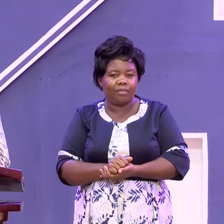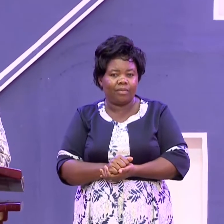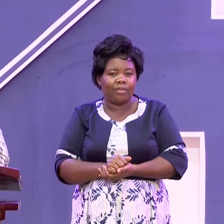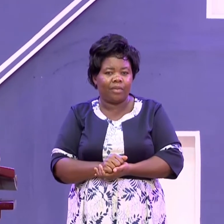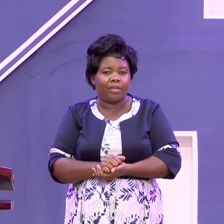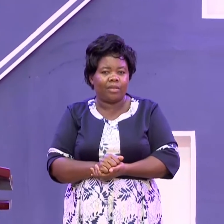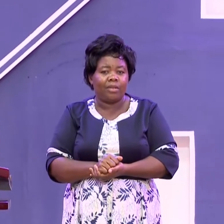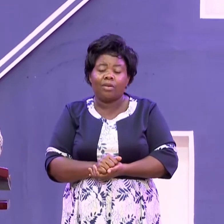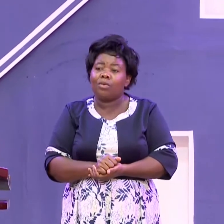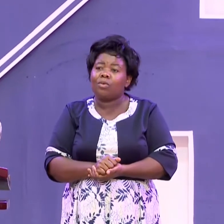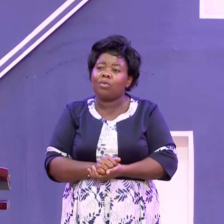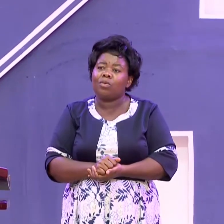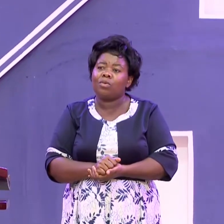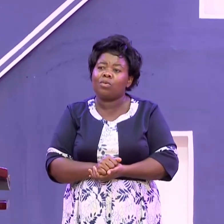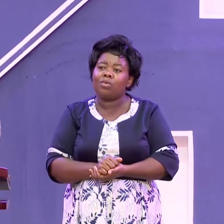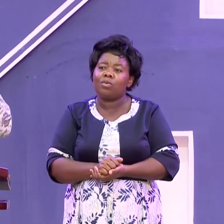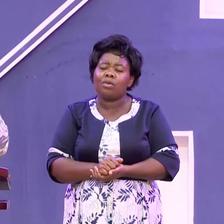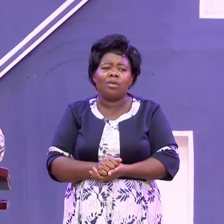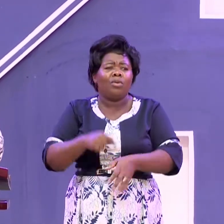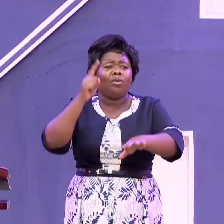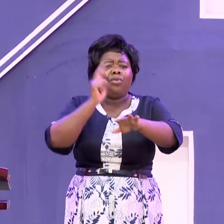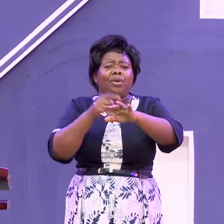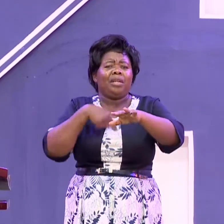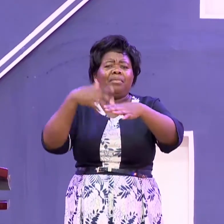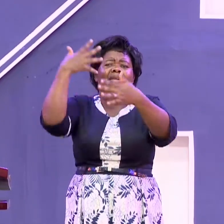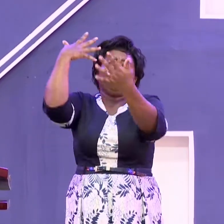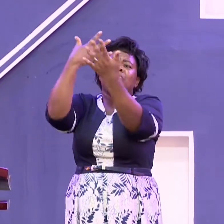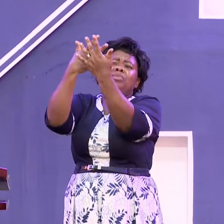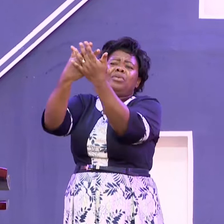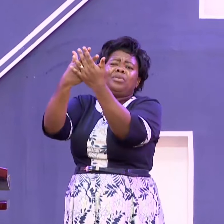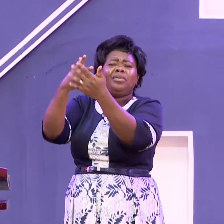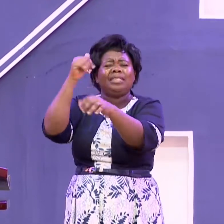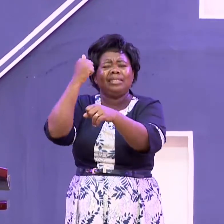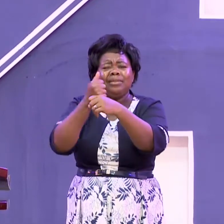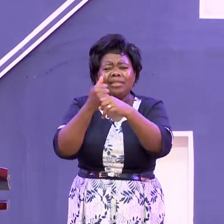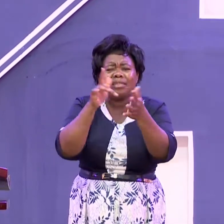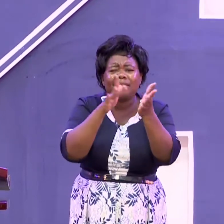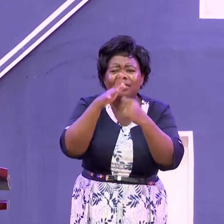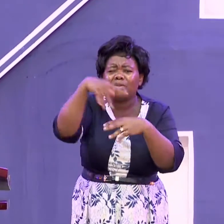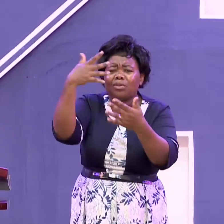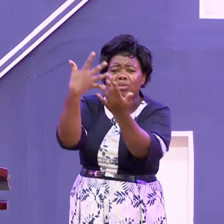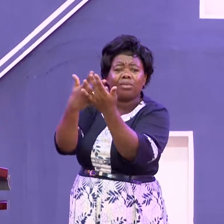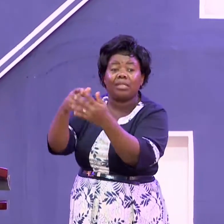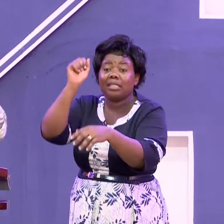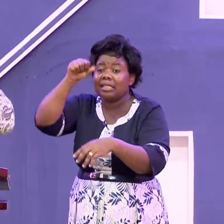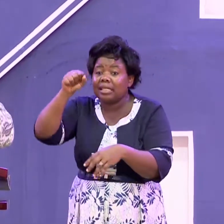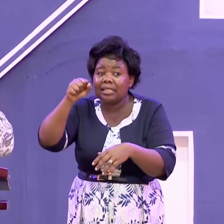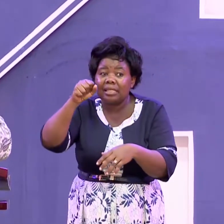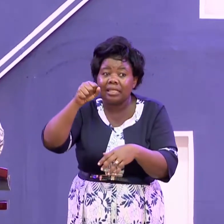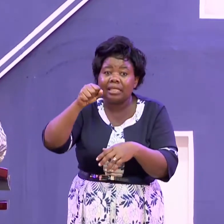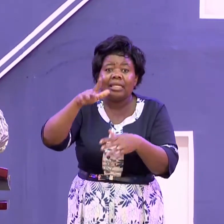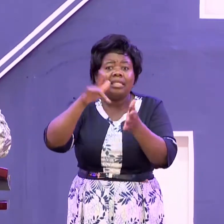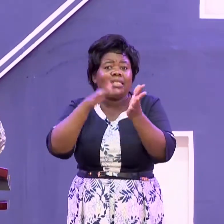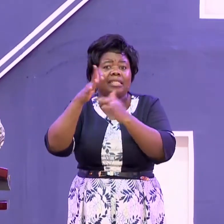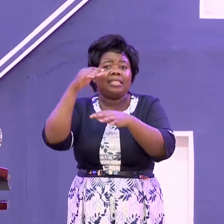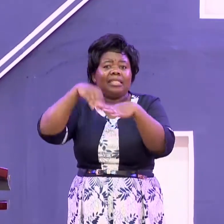When I was in a prison, does Jesus go to prison? Oh yes. Yesu agenda mukomera ye. Is Jesus in prison? Is oh